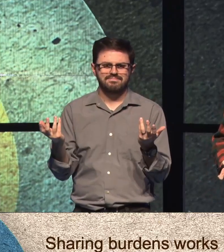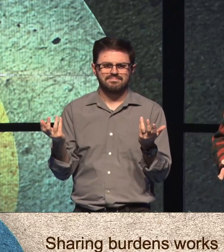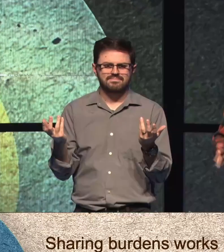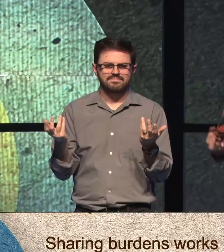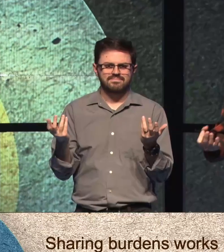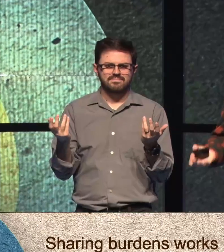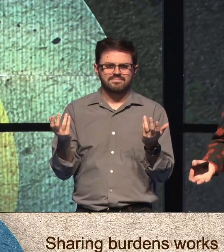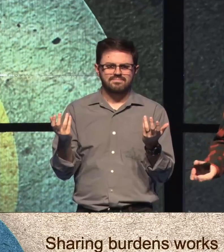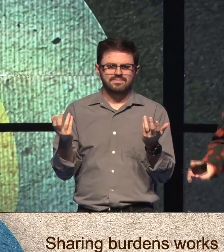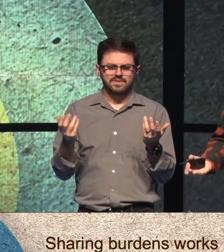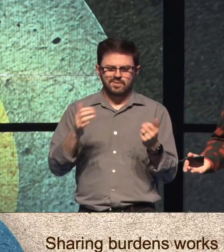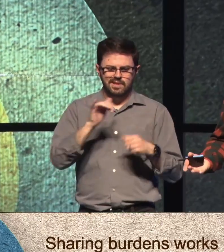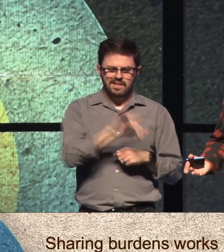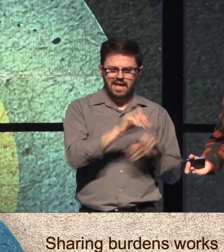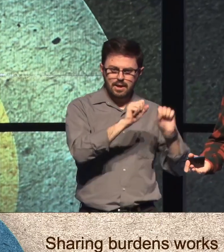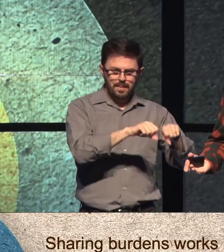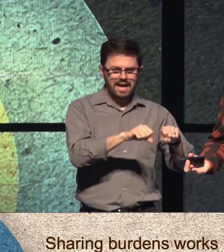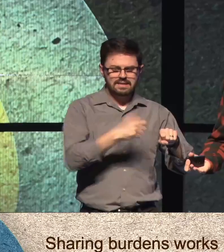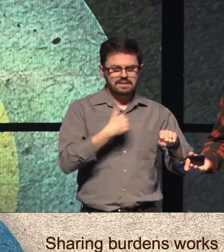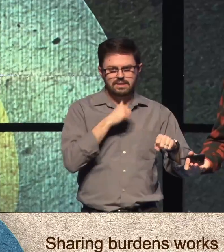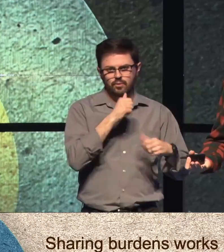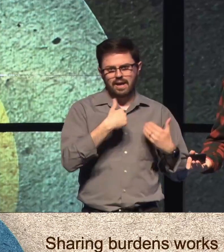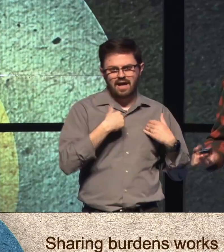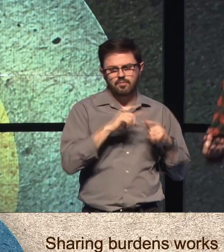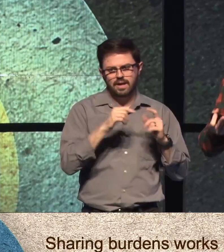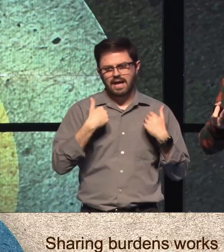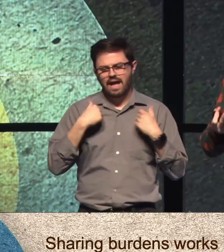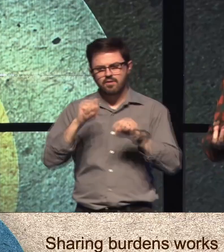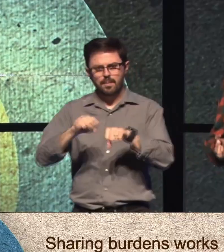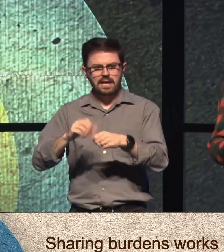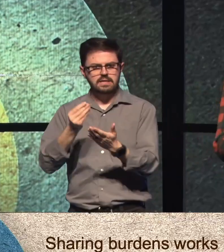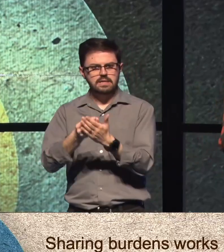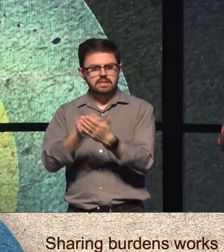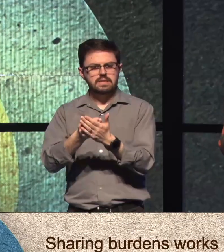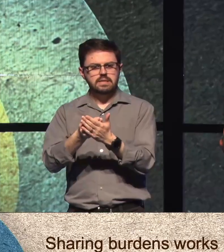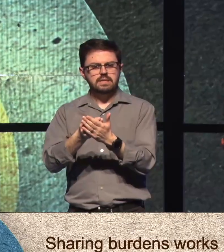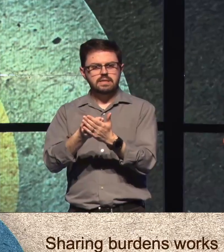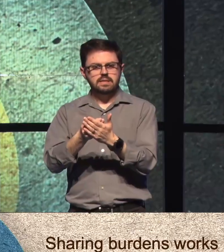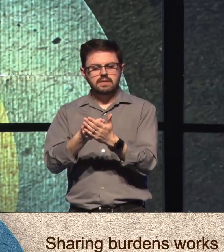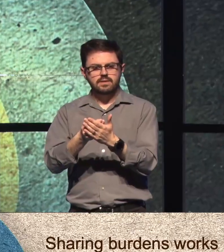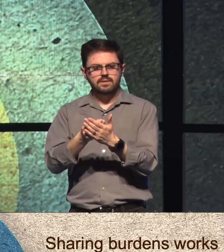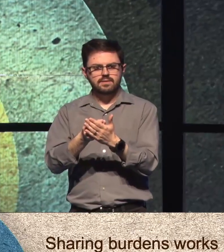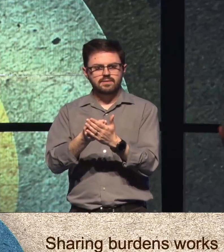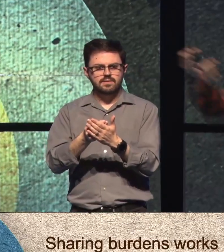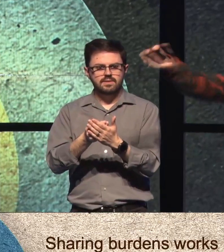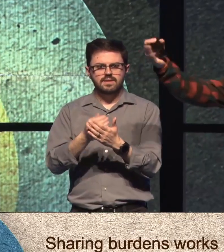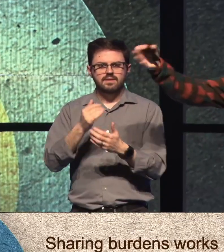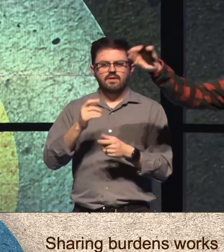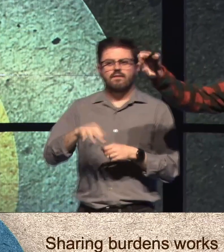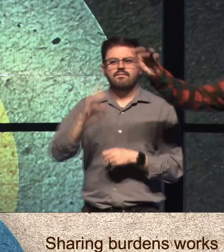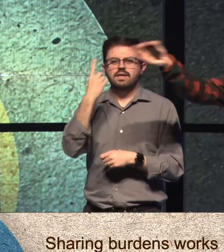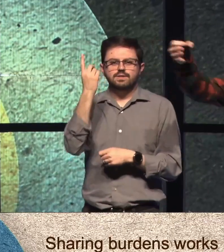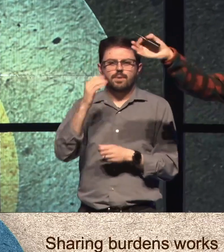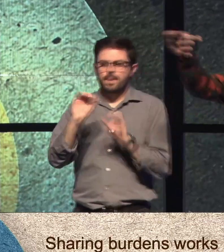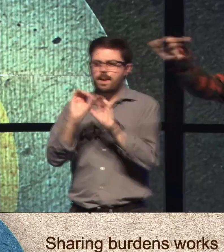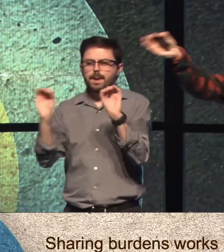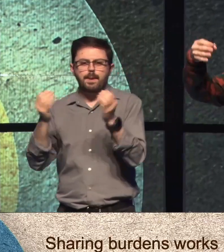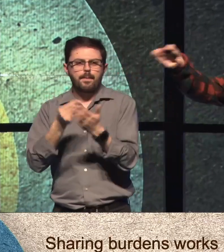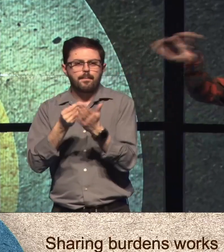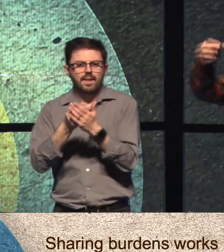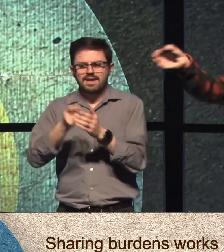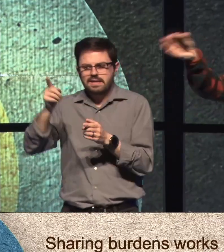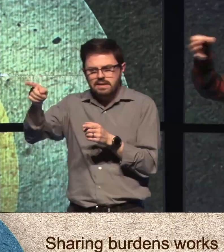And I slept okay at night. I said, find somebody that doesn't have money and let them be the sponsor, and they